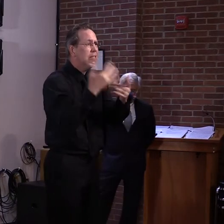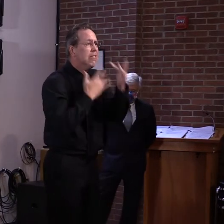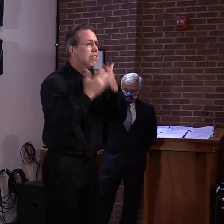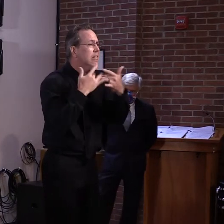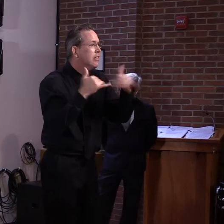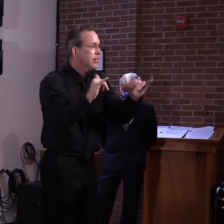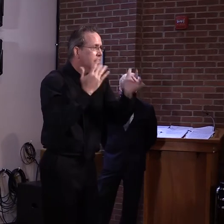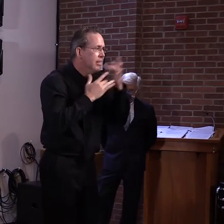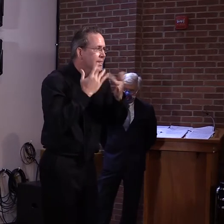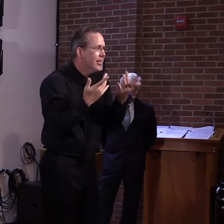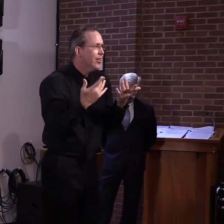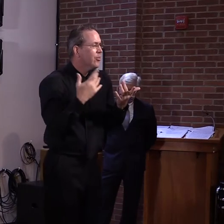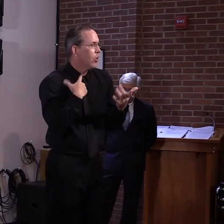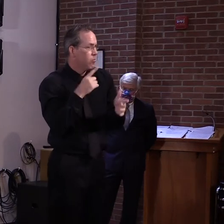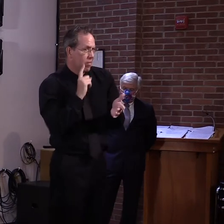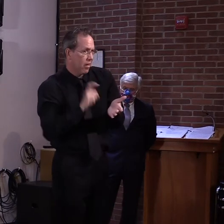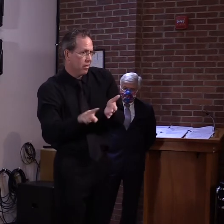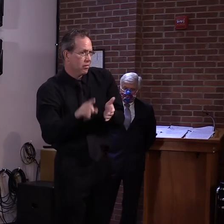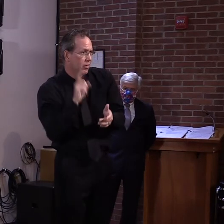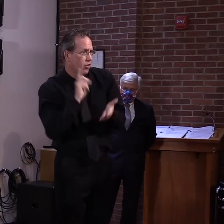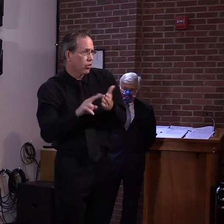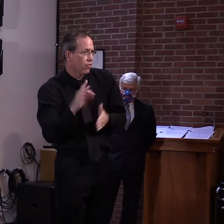can you add anything to that?